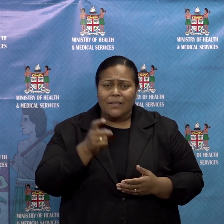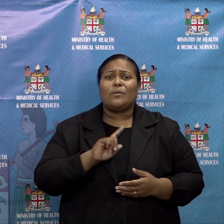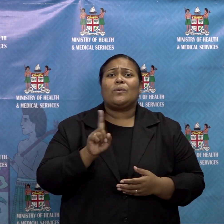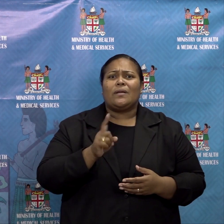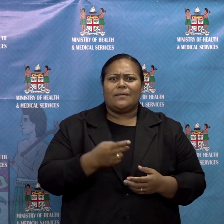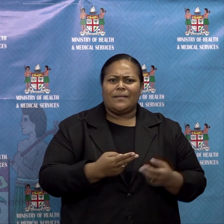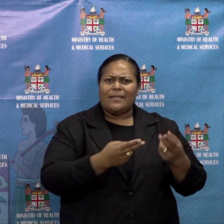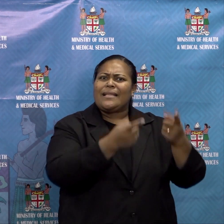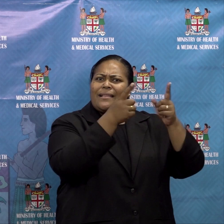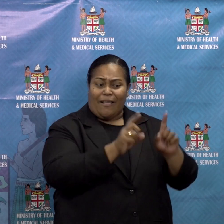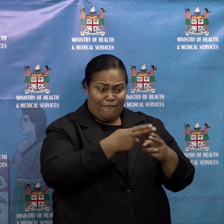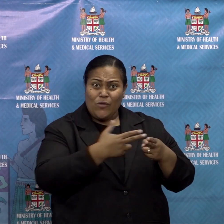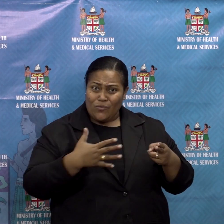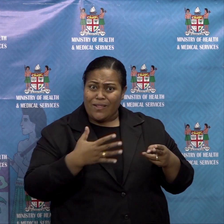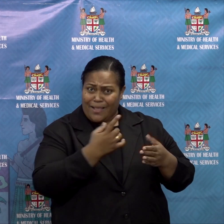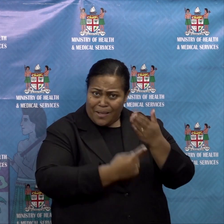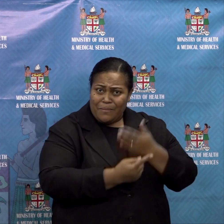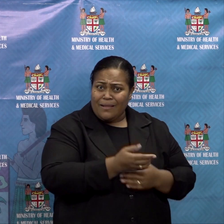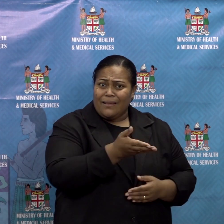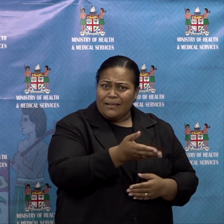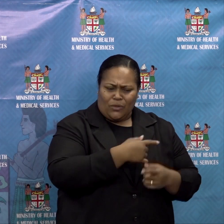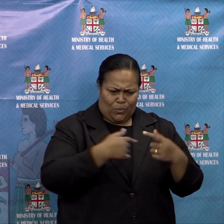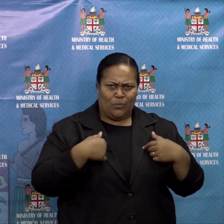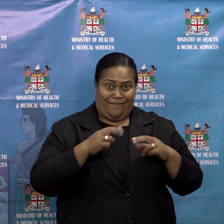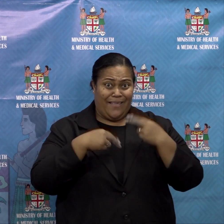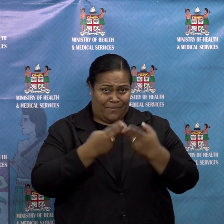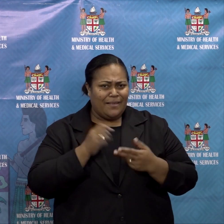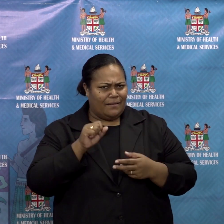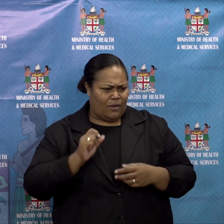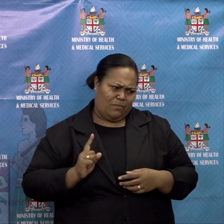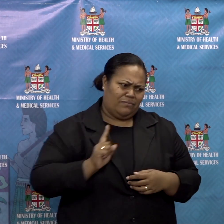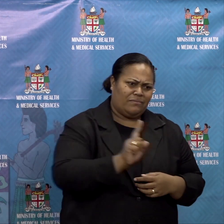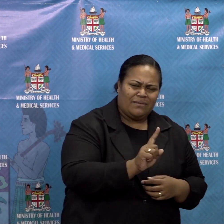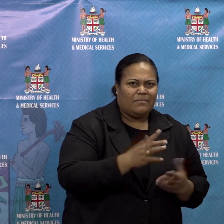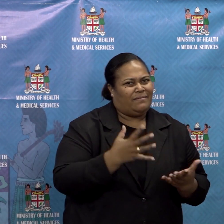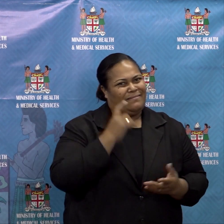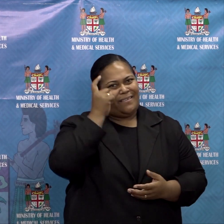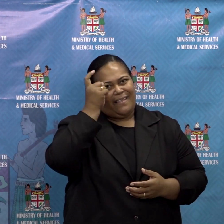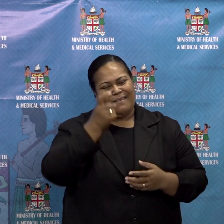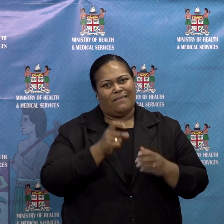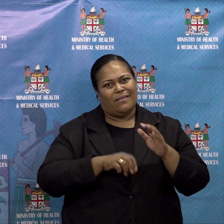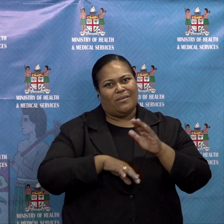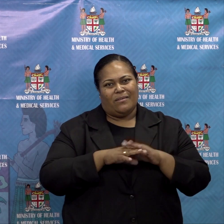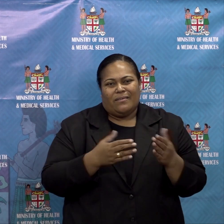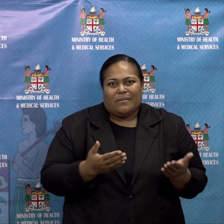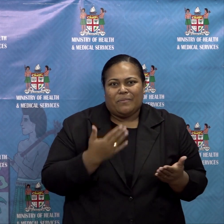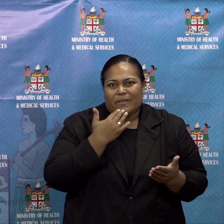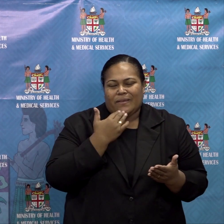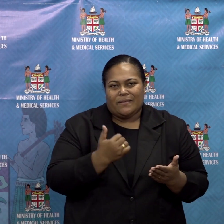death rituals or the last rites we accord our deceased relatives,